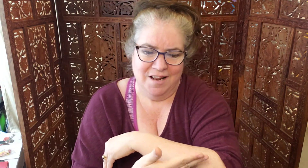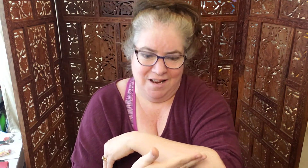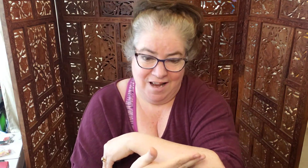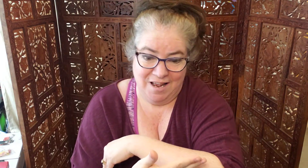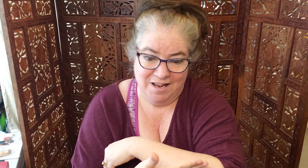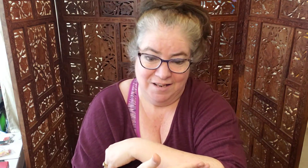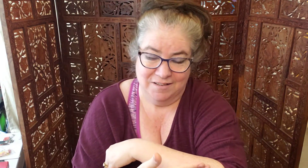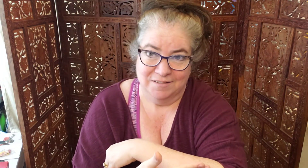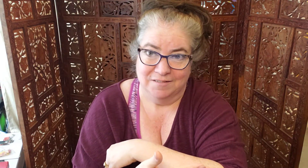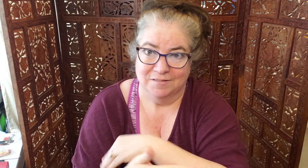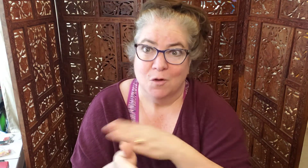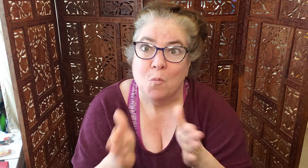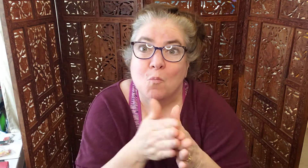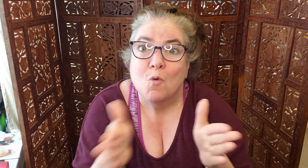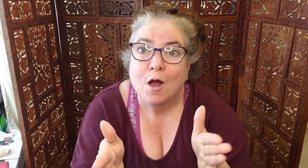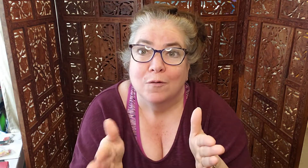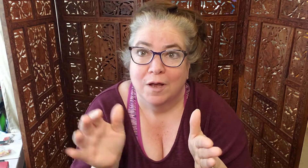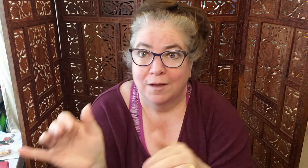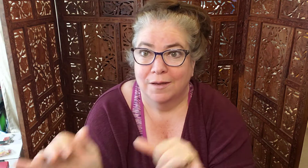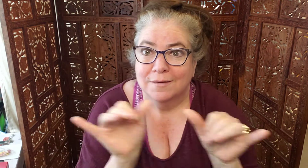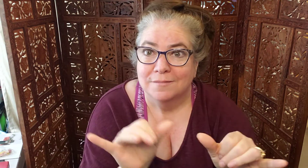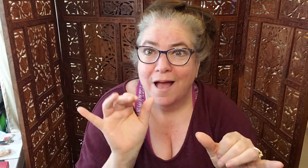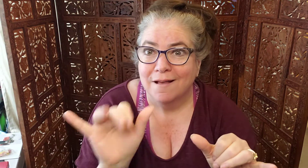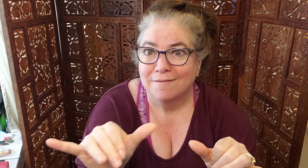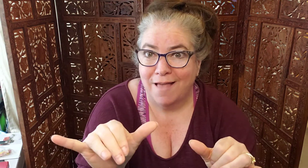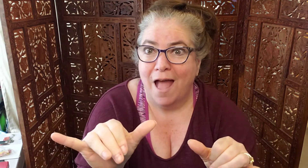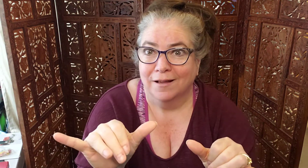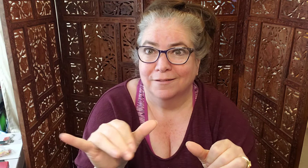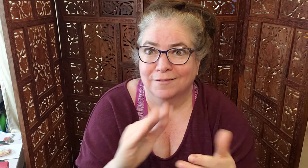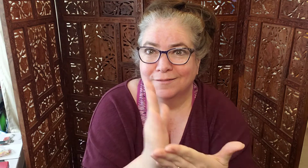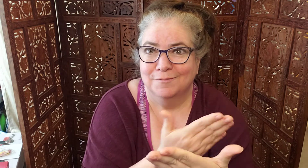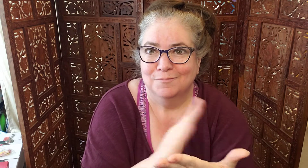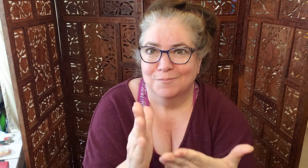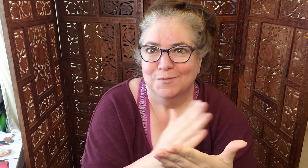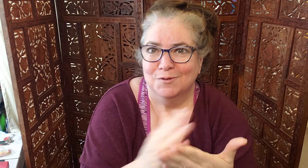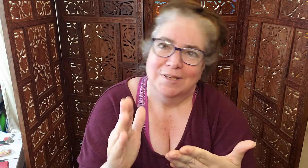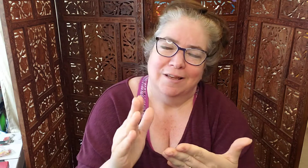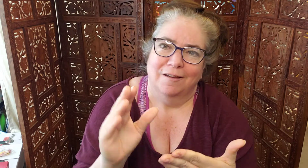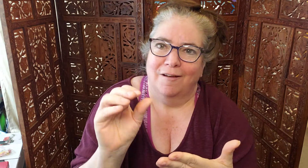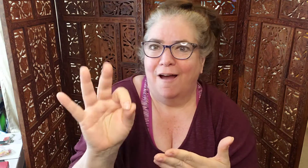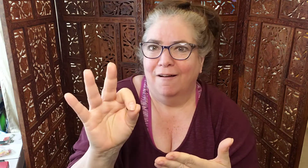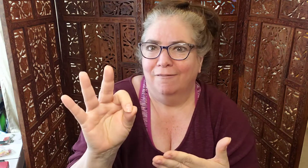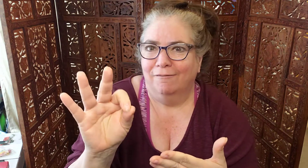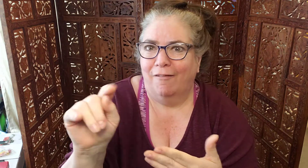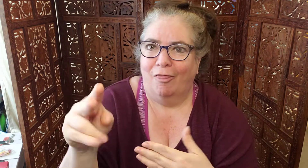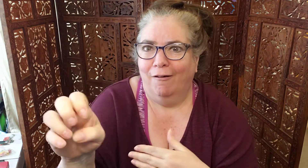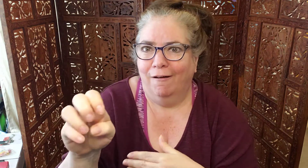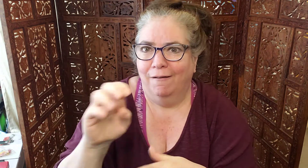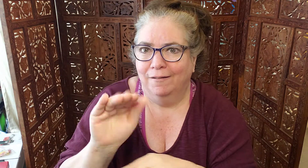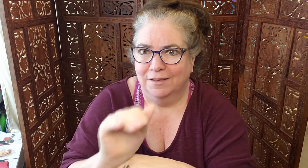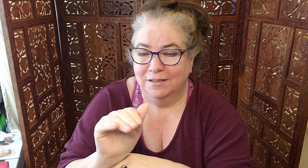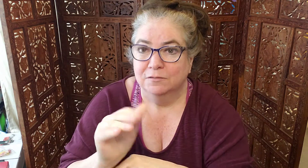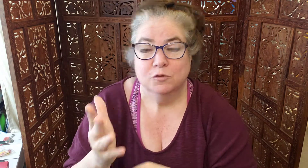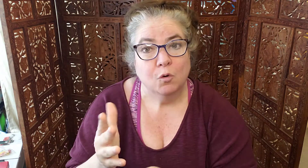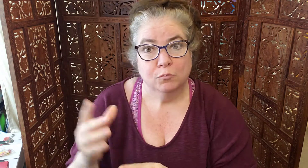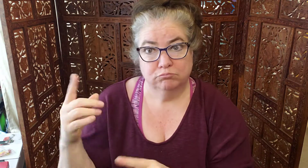night. So while the Broadway musical has entertained audiences for over a